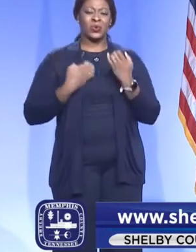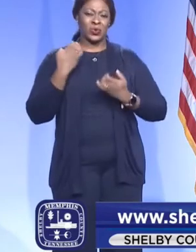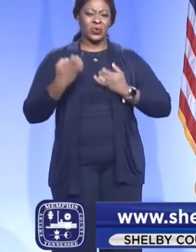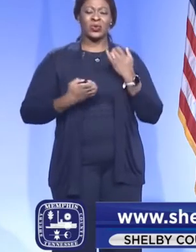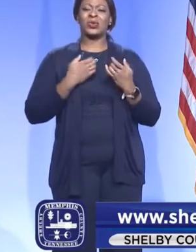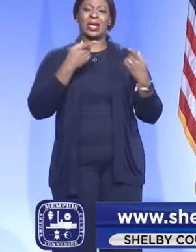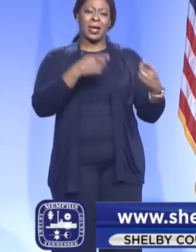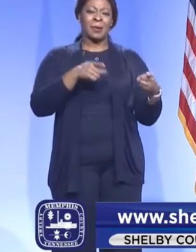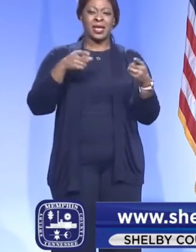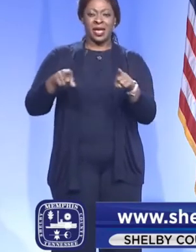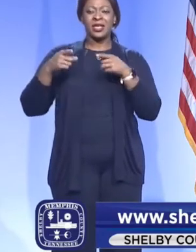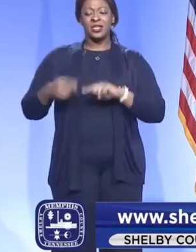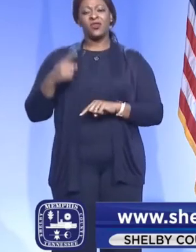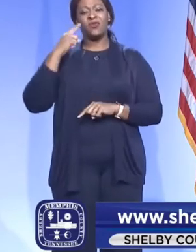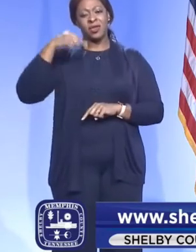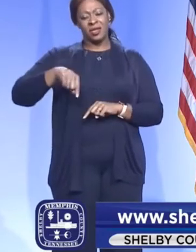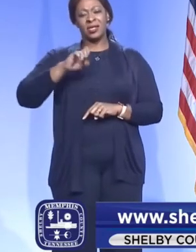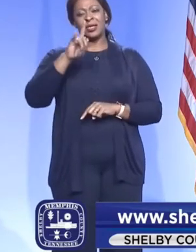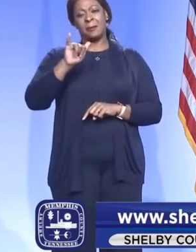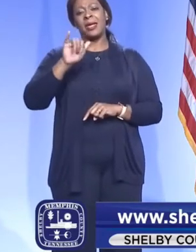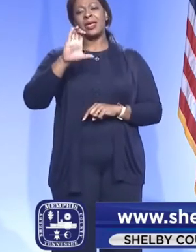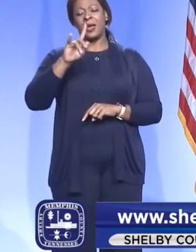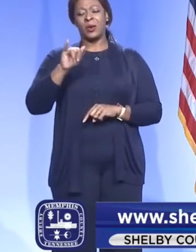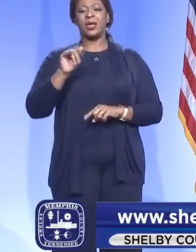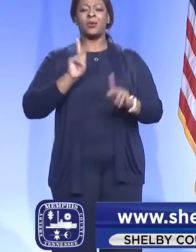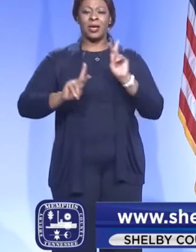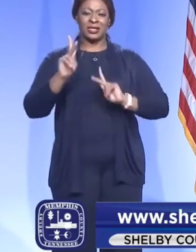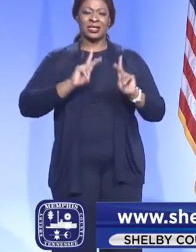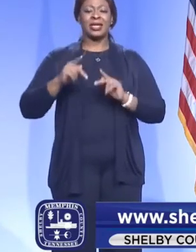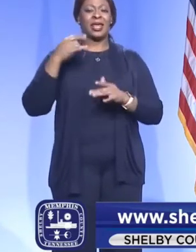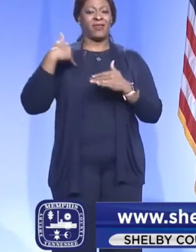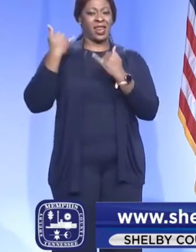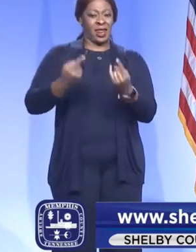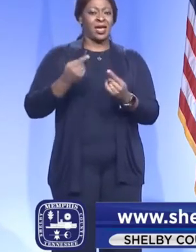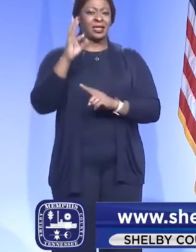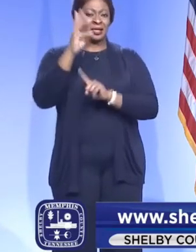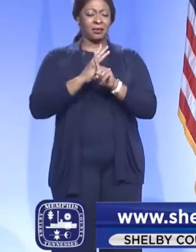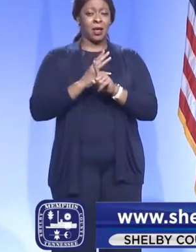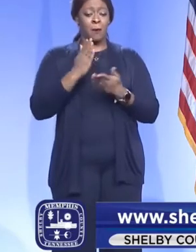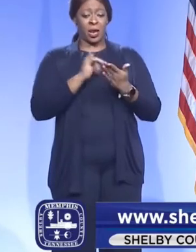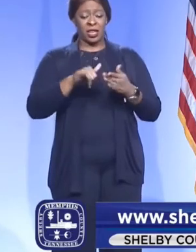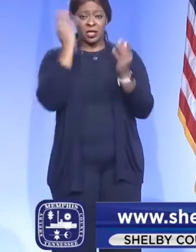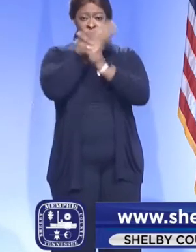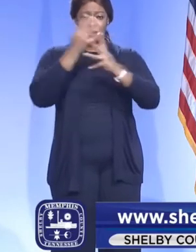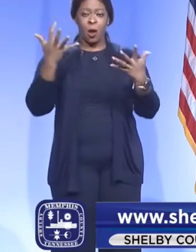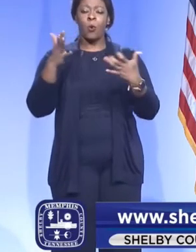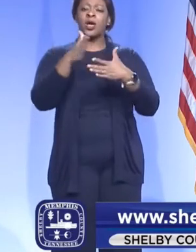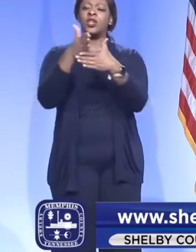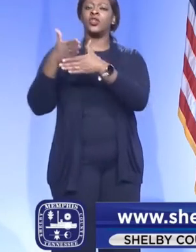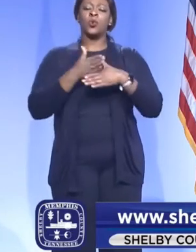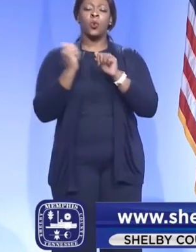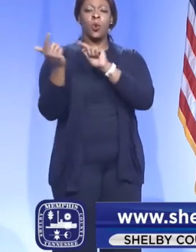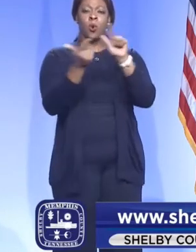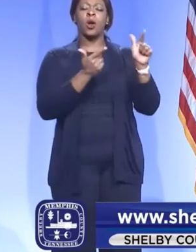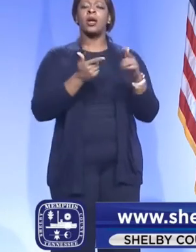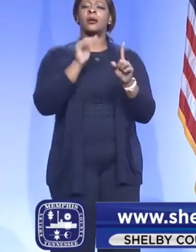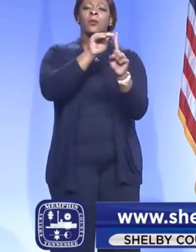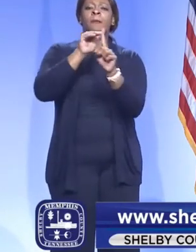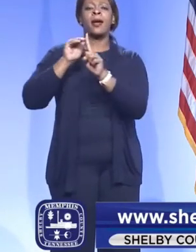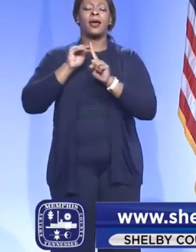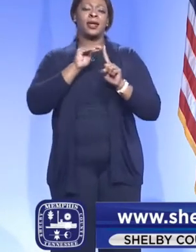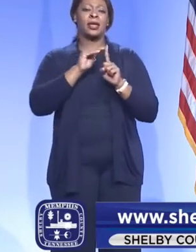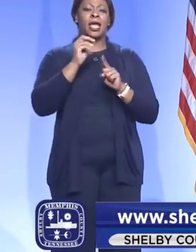to collaboratively tackle immediate public health consequences of COVID on this county, it has always